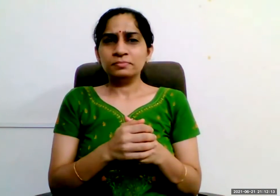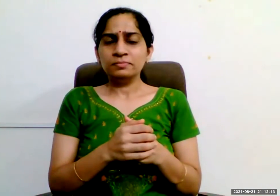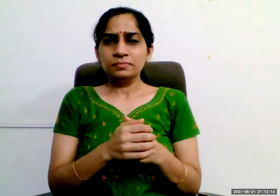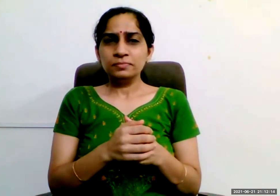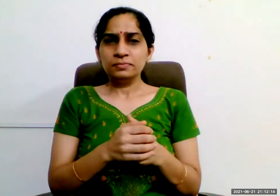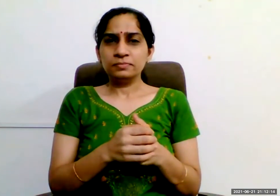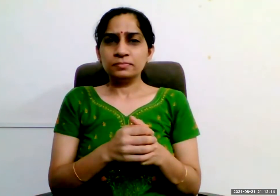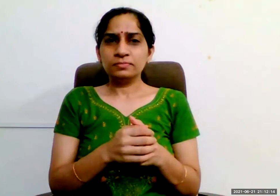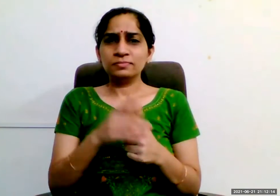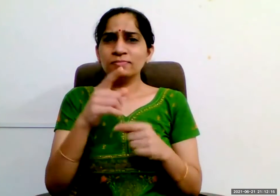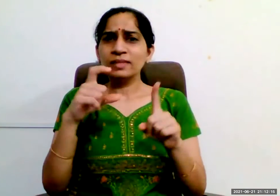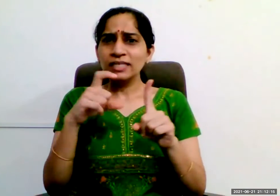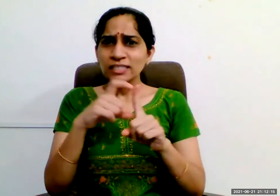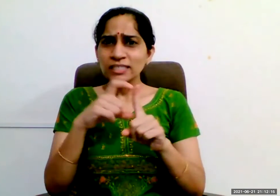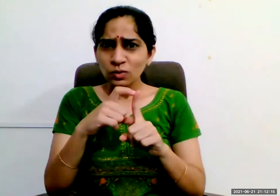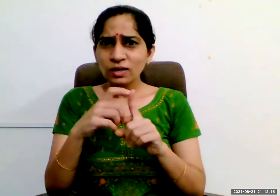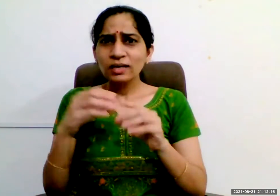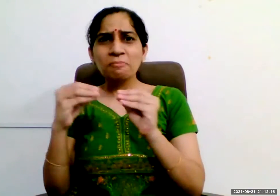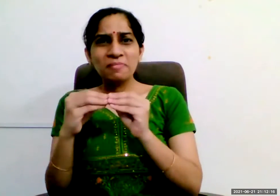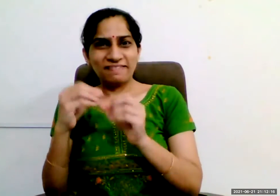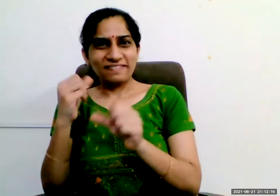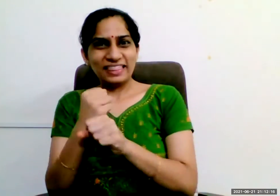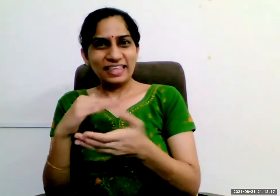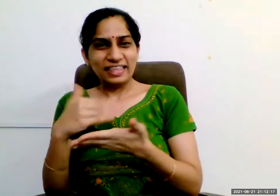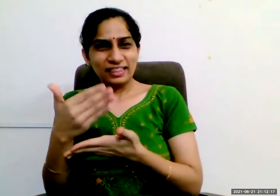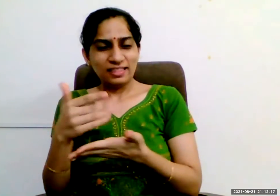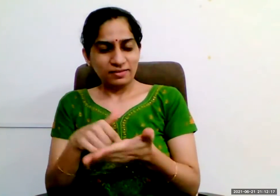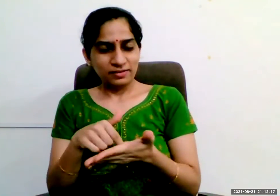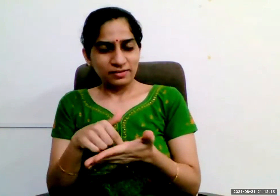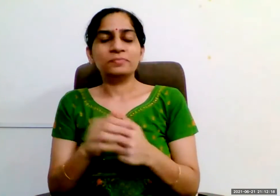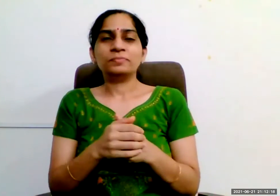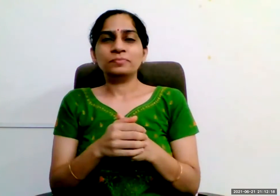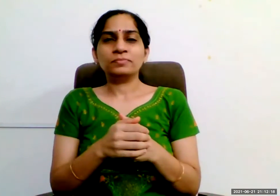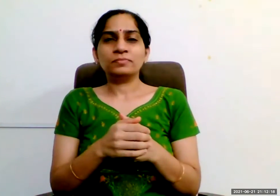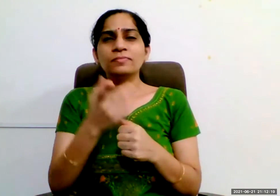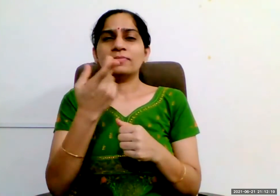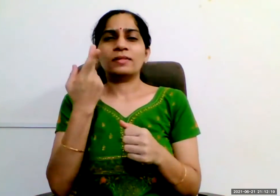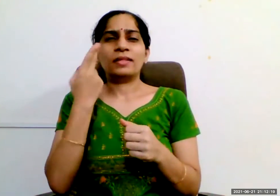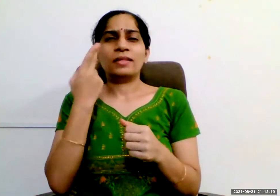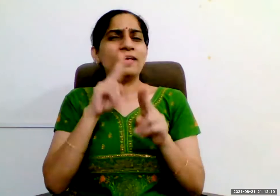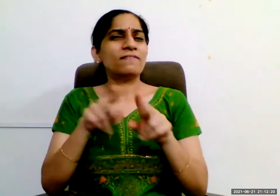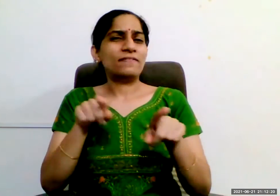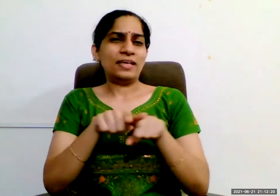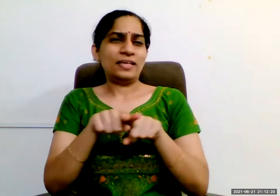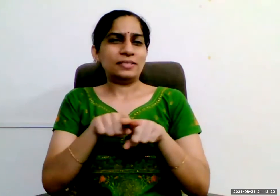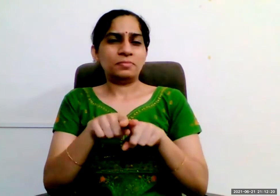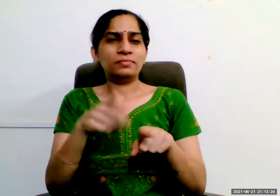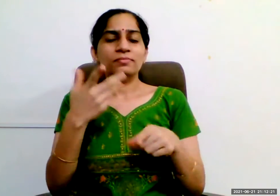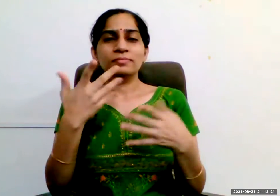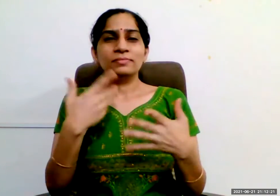So decoding Bhagavad Gita is, so when there is some secret message, when there is something very difficult